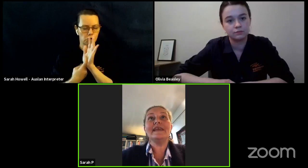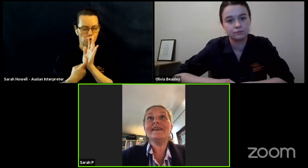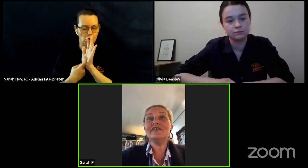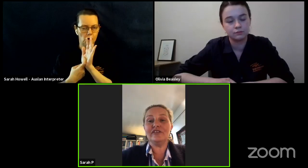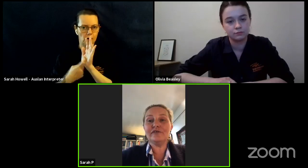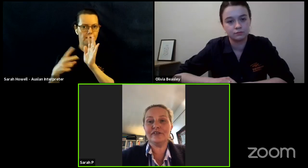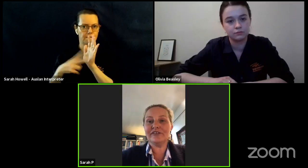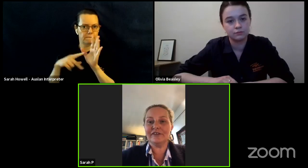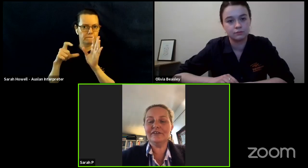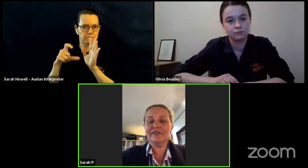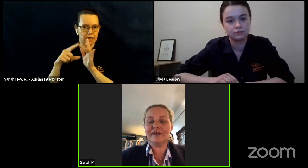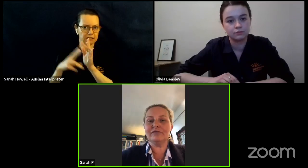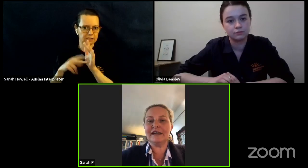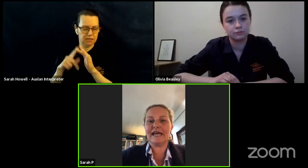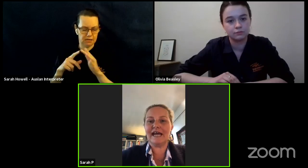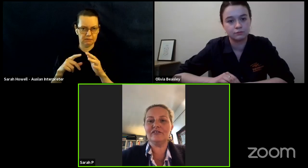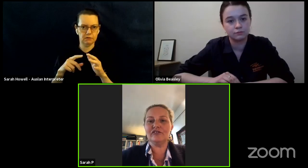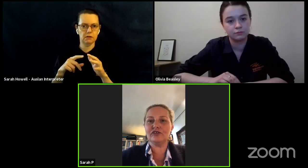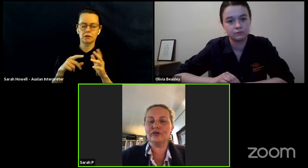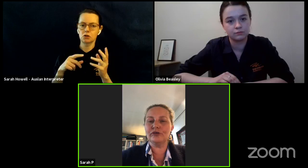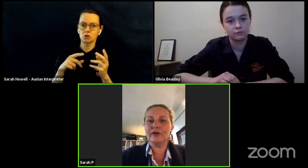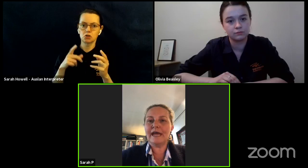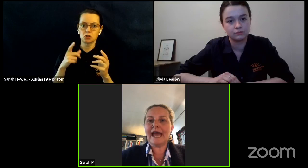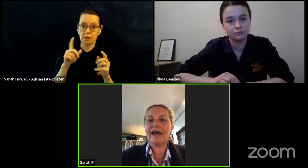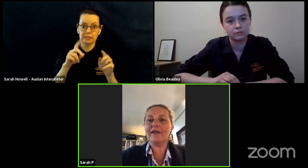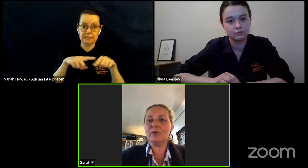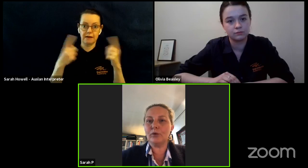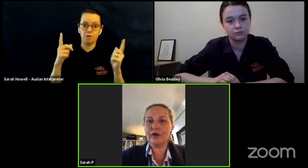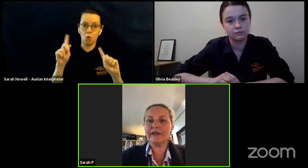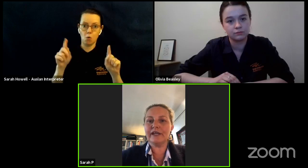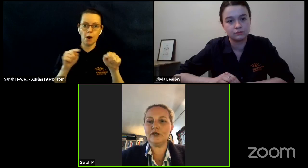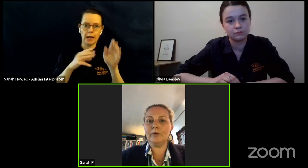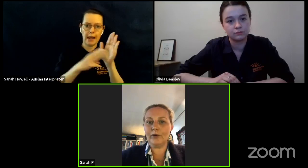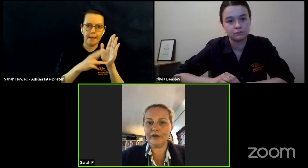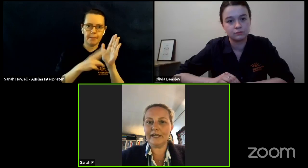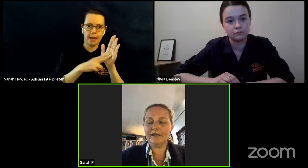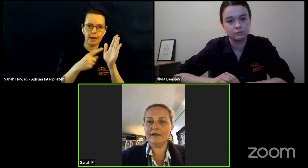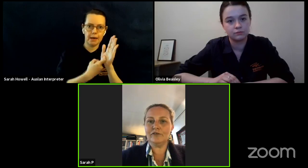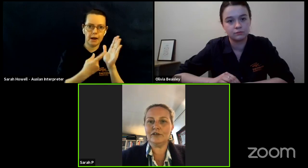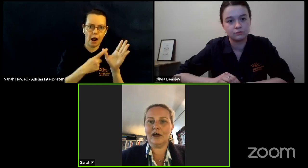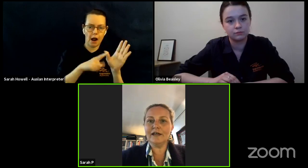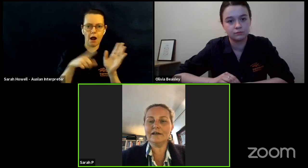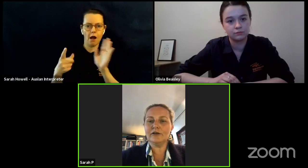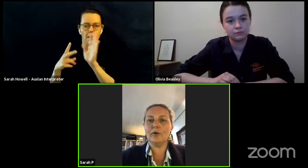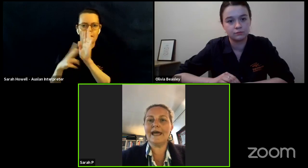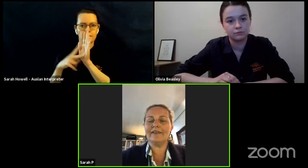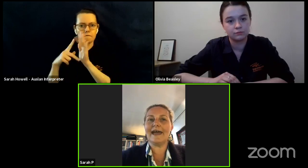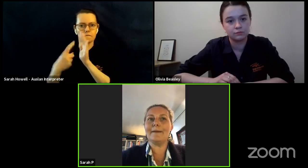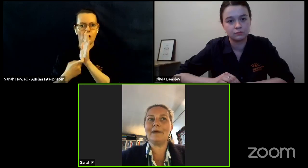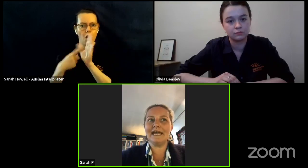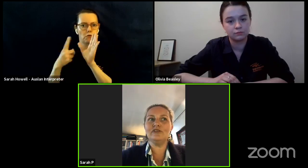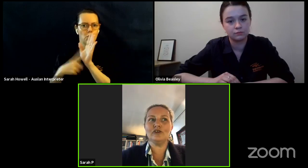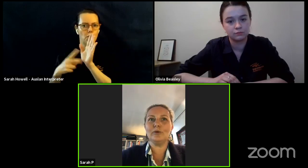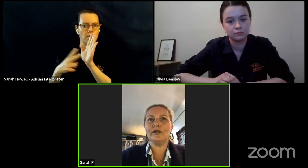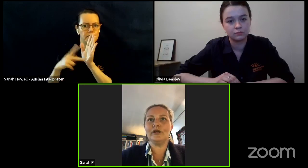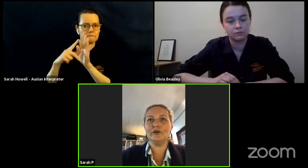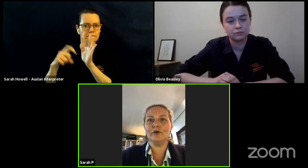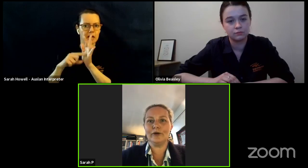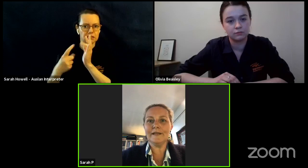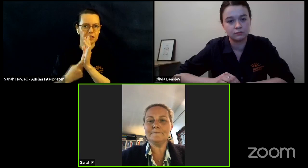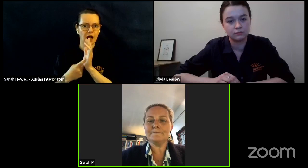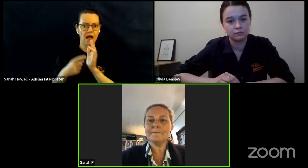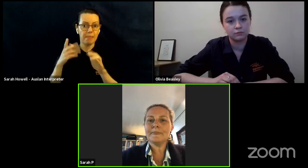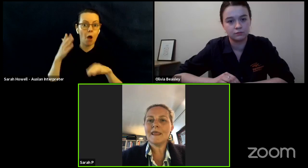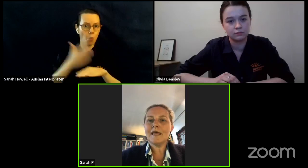So they're the differences in regards to how they work in your body, if you like, or how they are made to work in